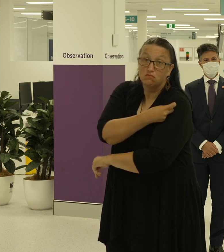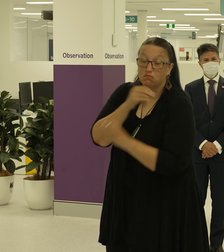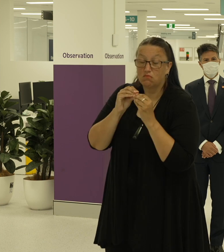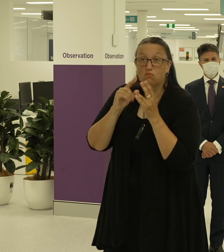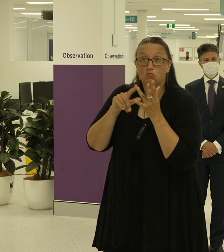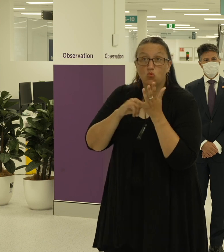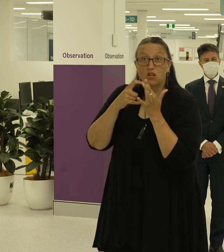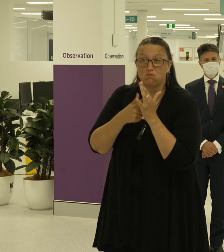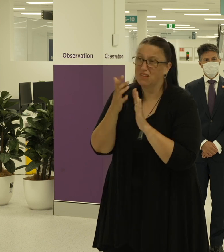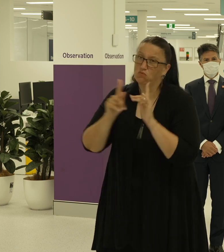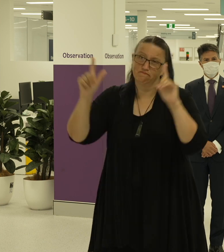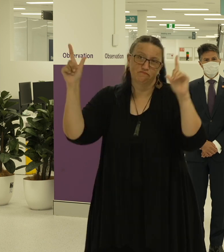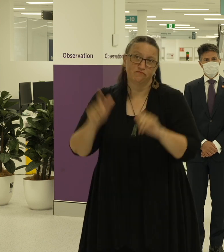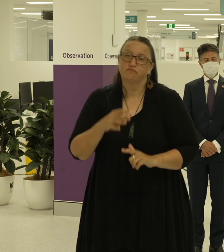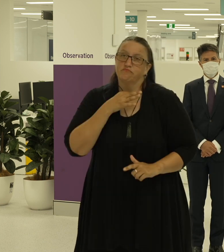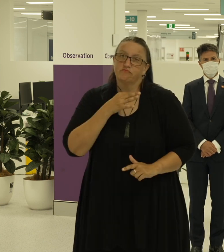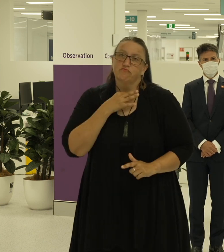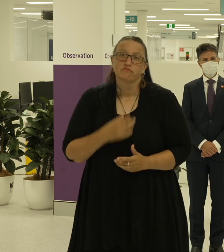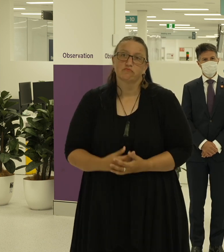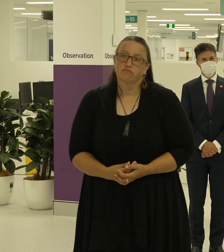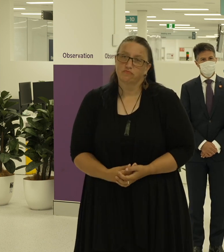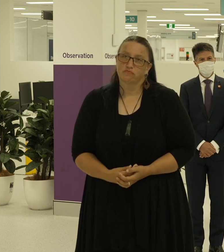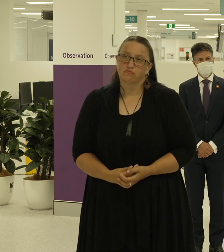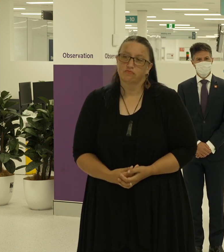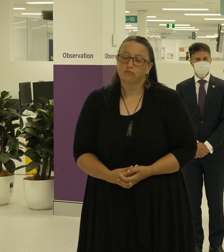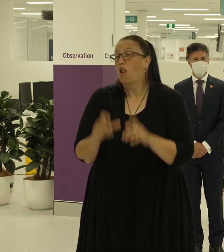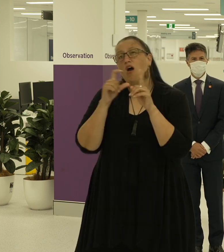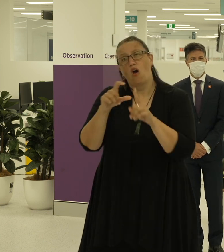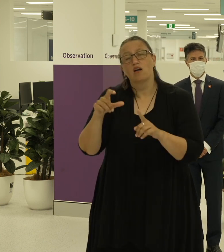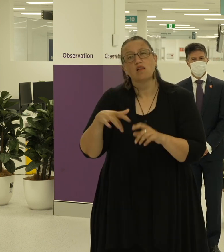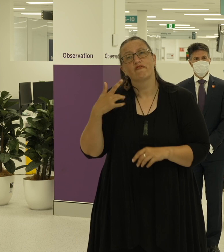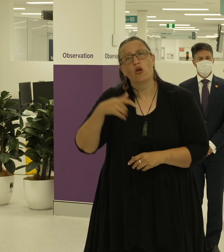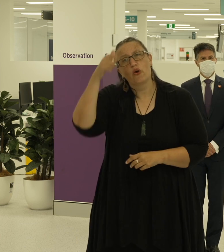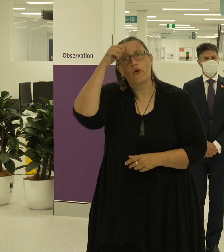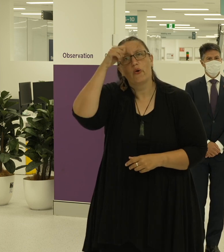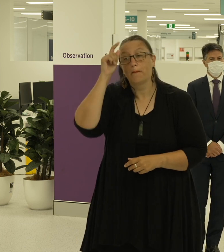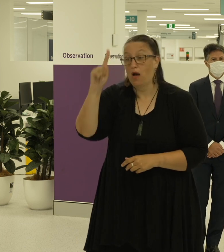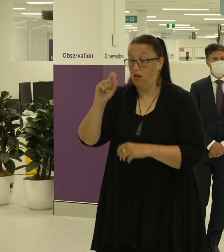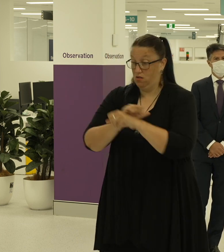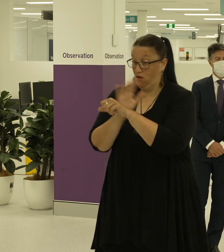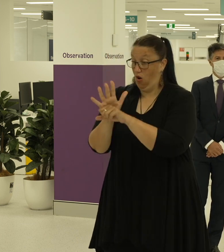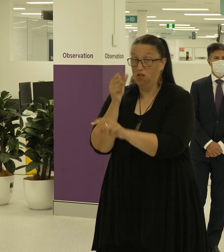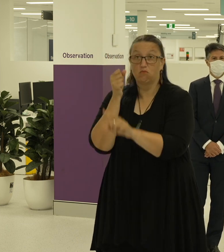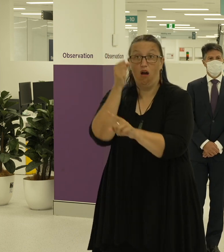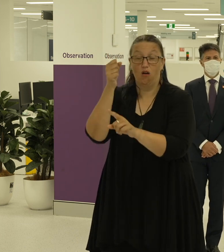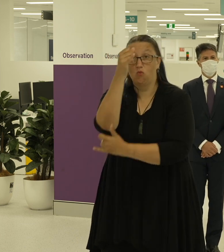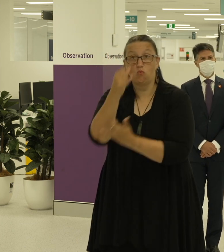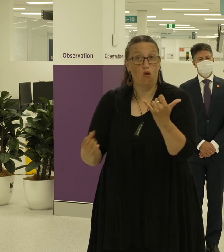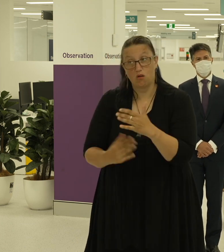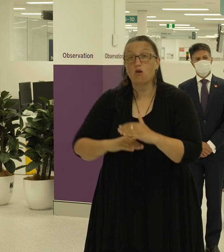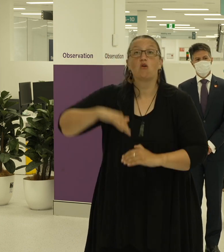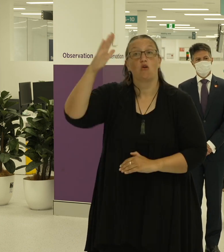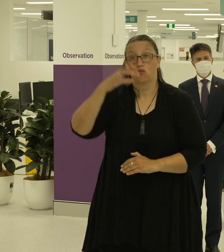your booster. We know life is challenging at the best of times, but when a pandemic hits you, then there are a lot more risks. Remove the